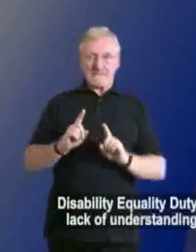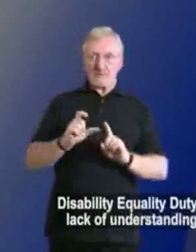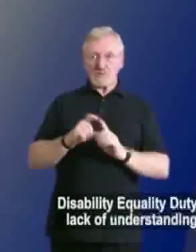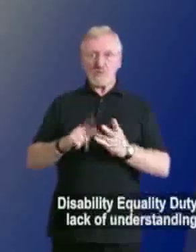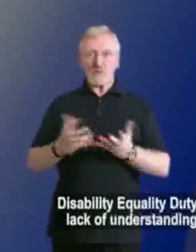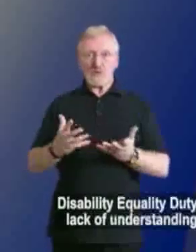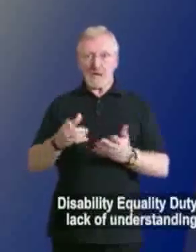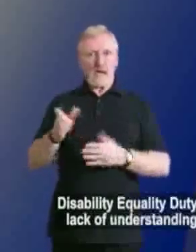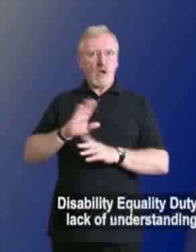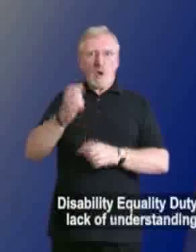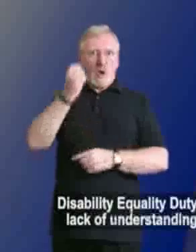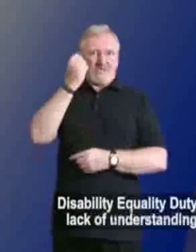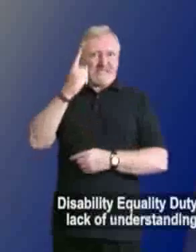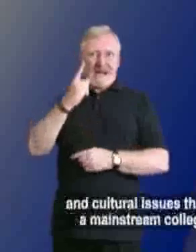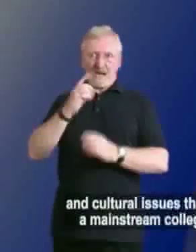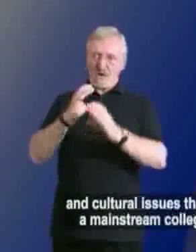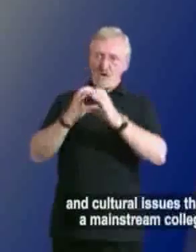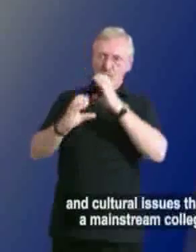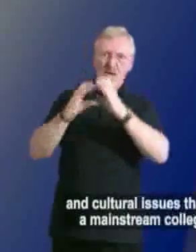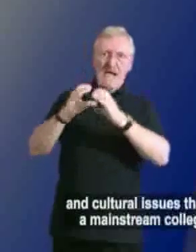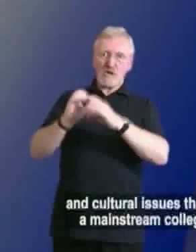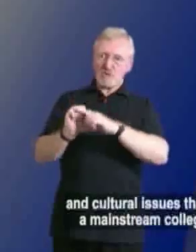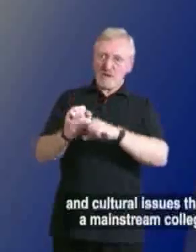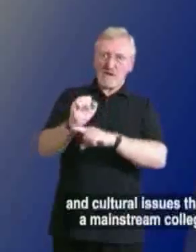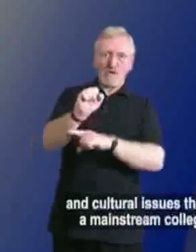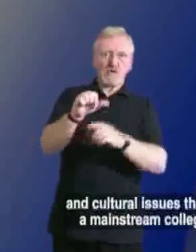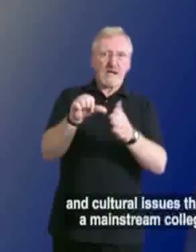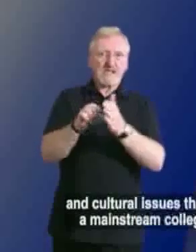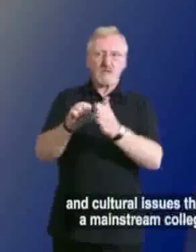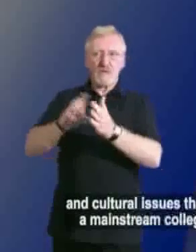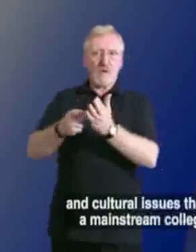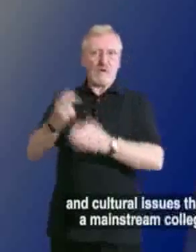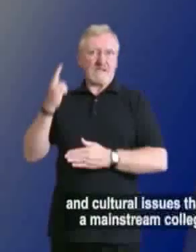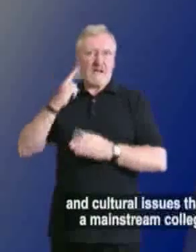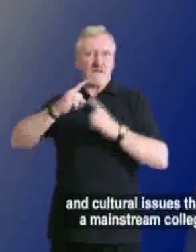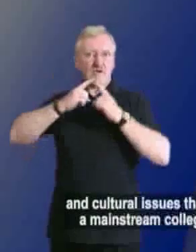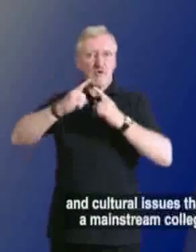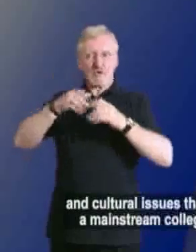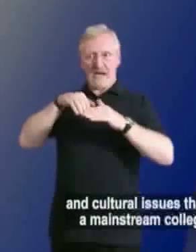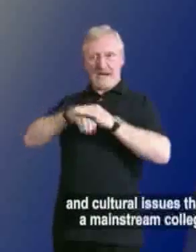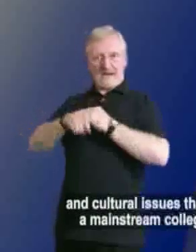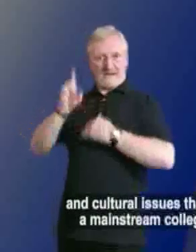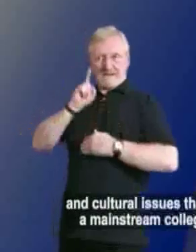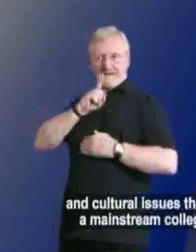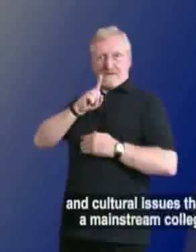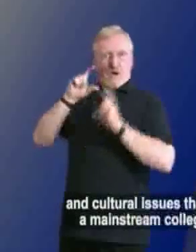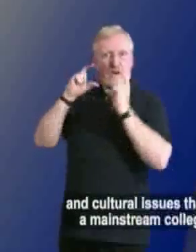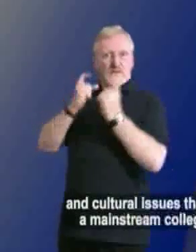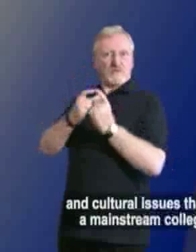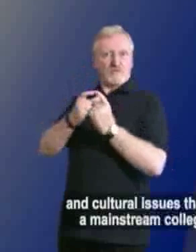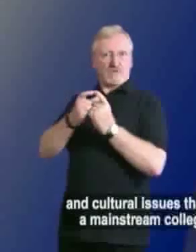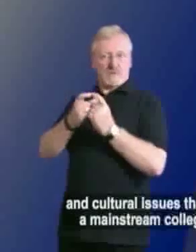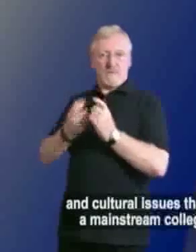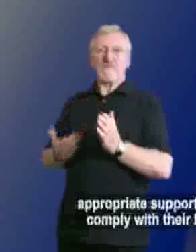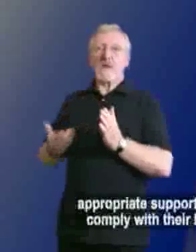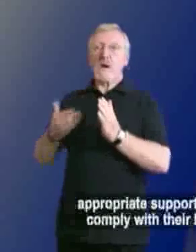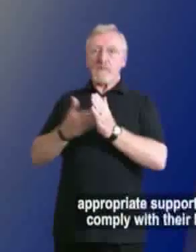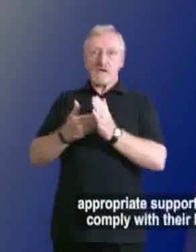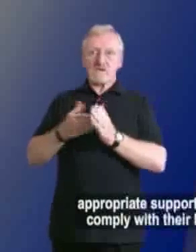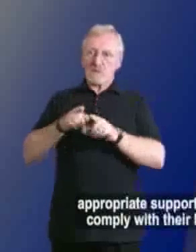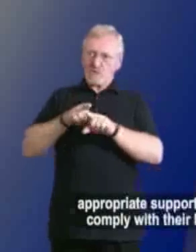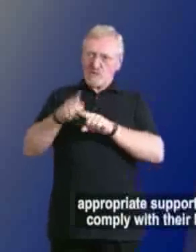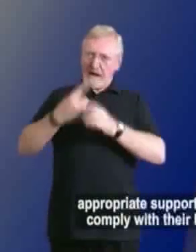about the lack of understanding around the communication and cultural issues that deaf tutors face within a mainstream college, and also where to